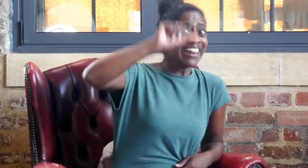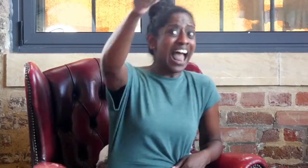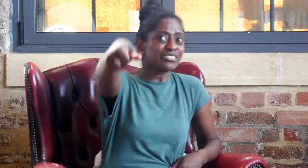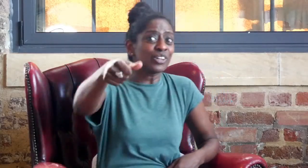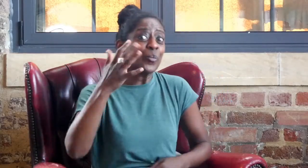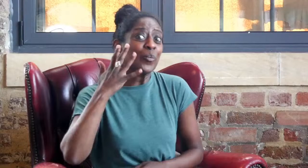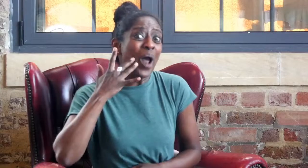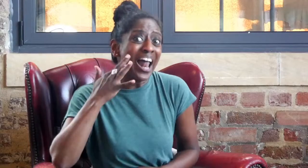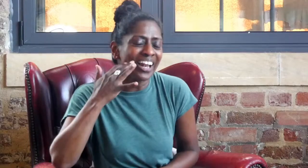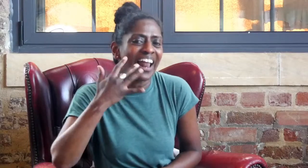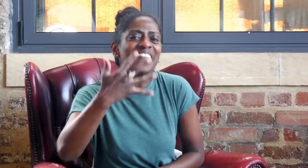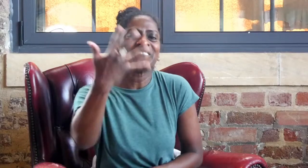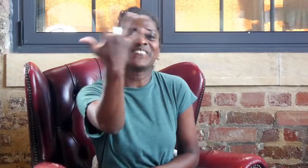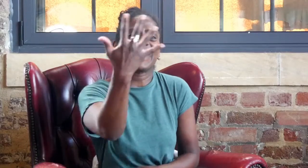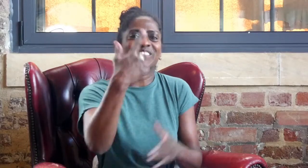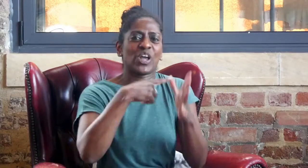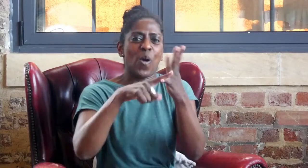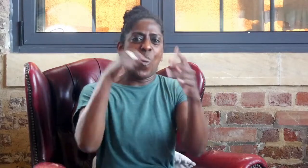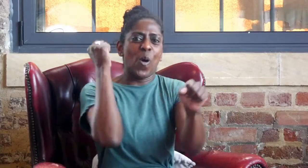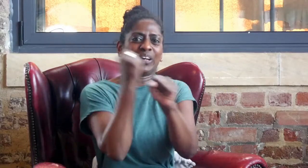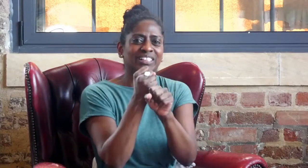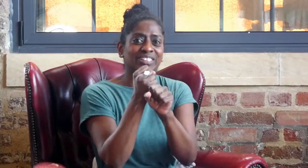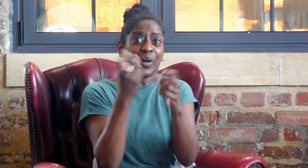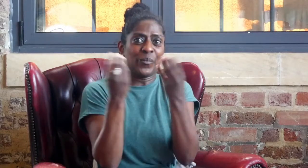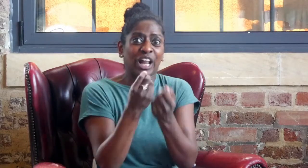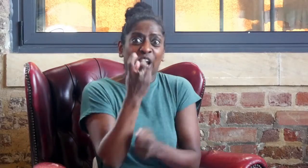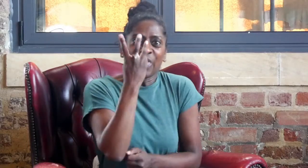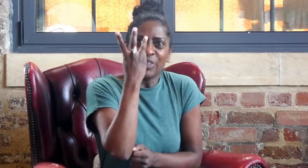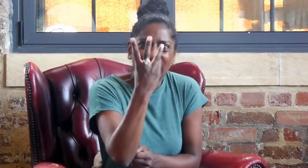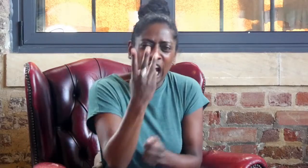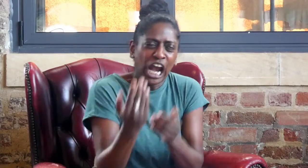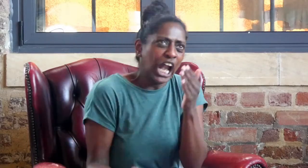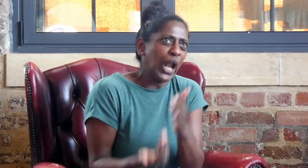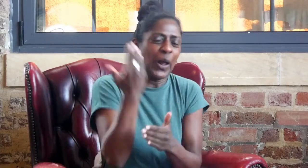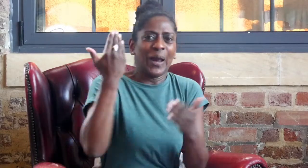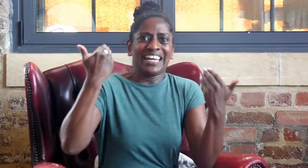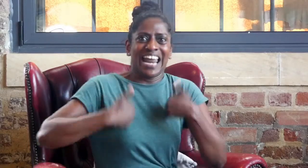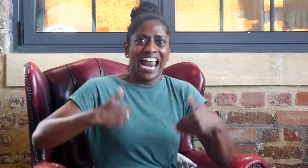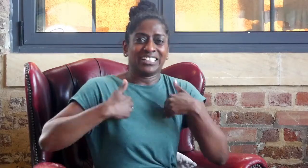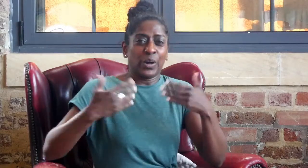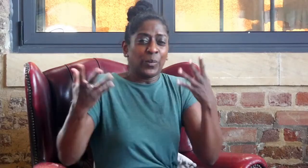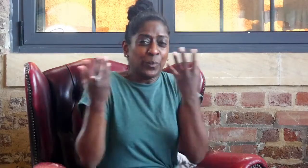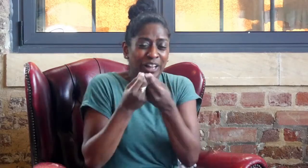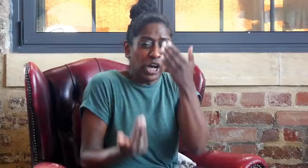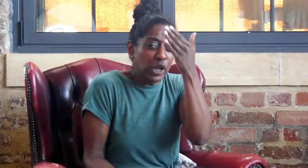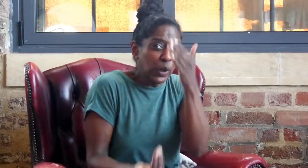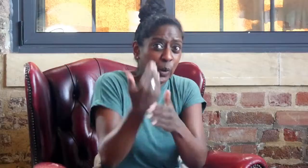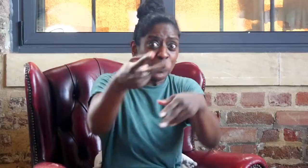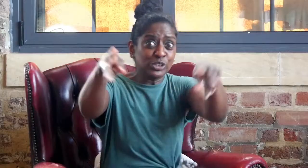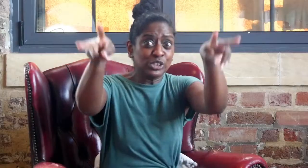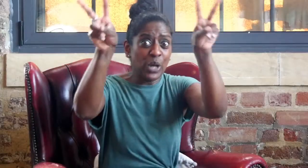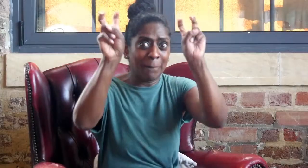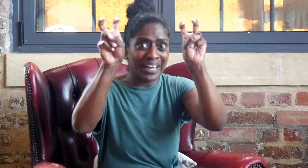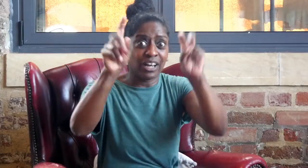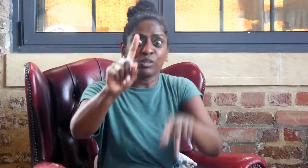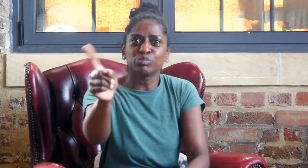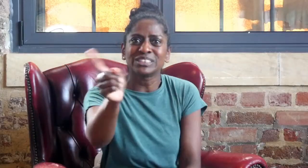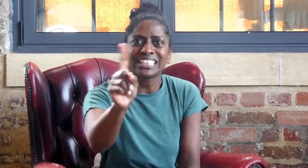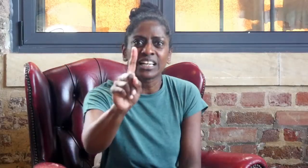you for watching. So we'll be back on the 15th of August with 3 new guests with a